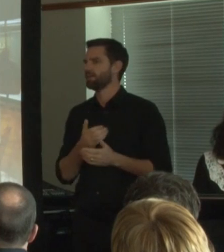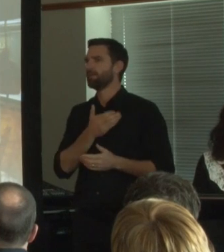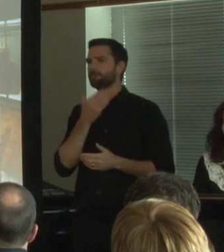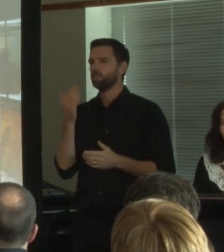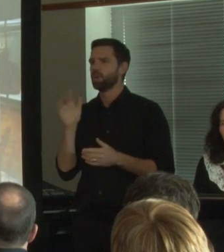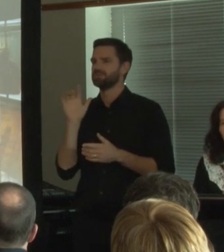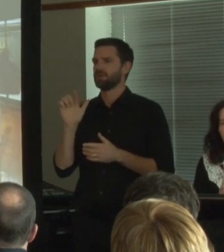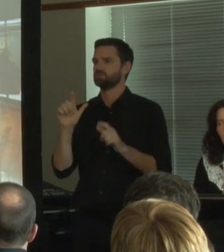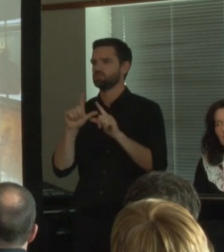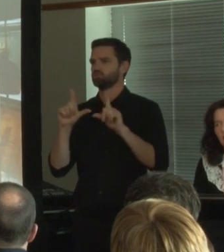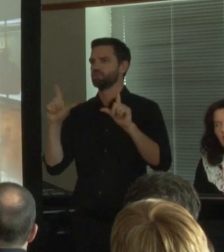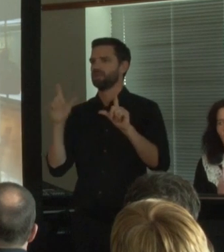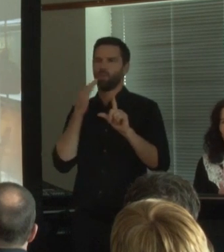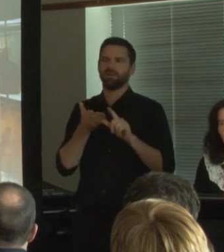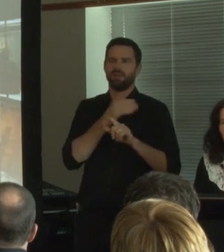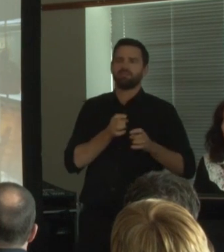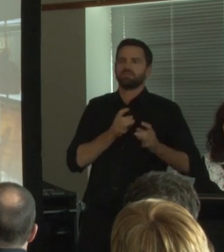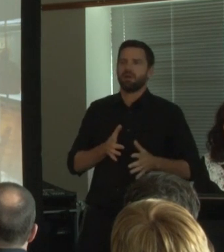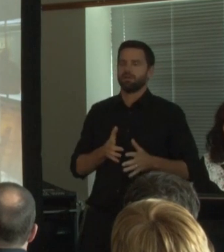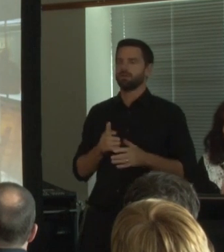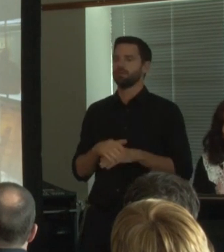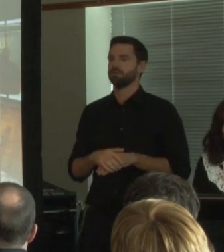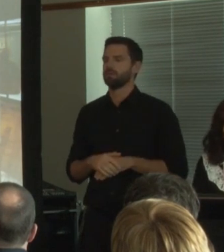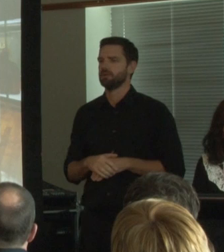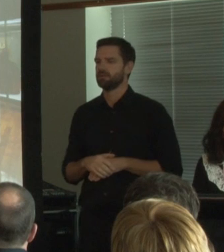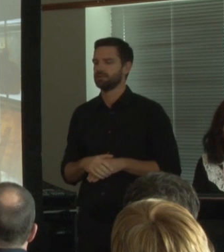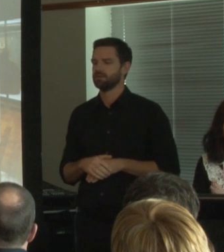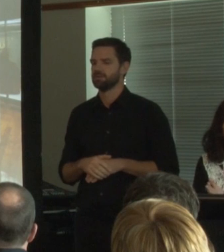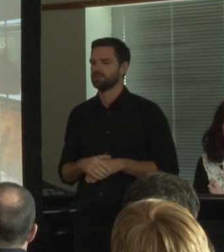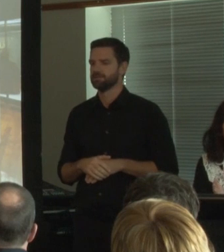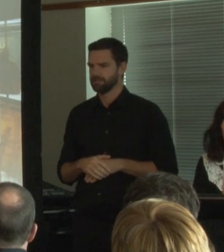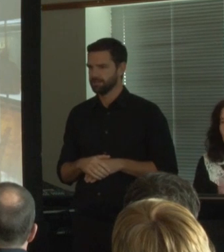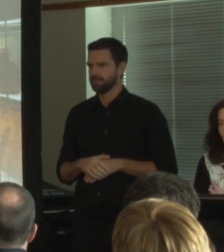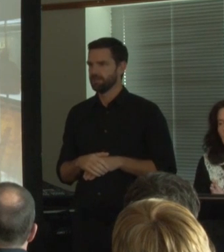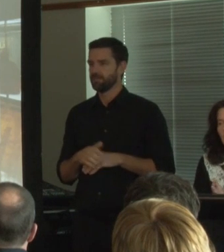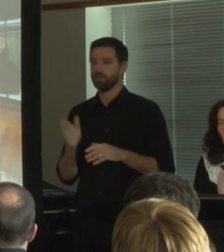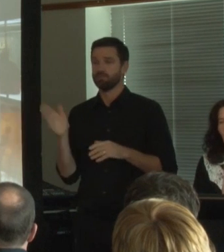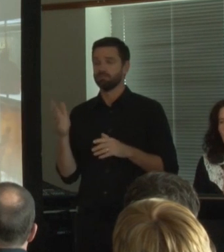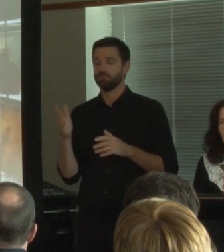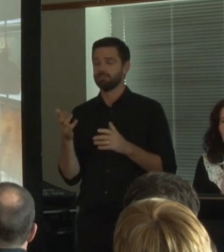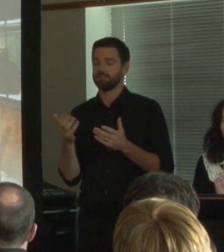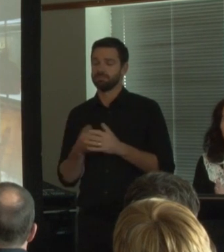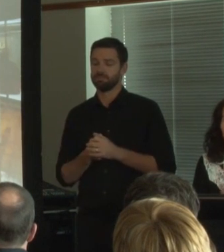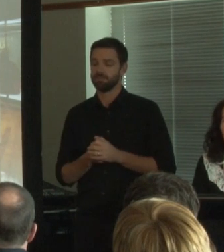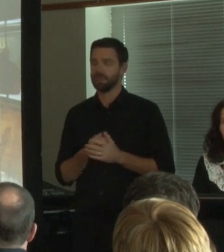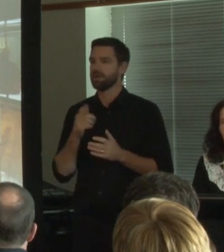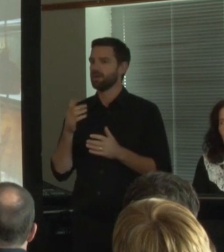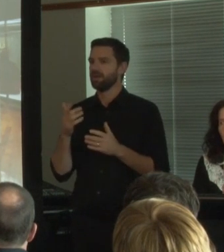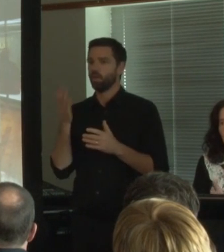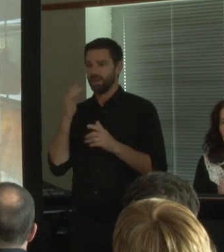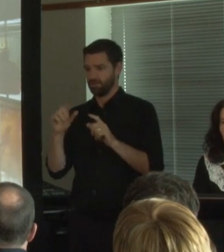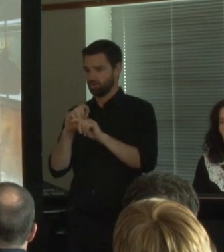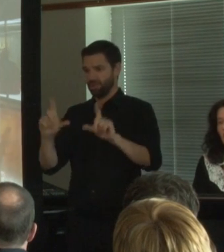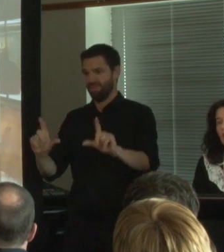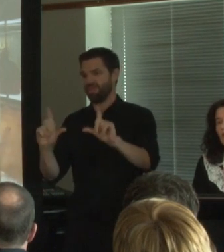begin, or there is information on the touch screen. We didn't. All the screens were touch screens. We didn't explain that they were touch screens.